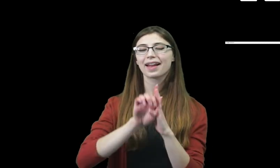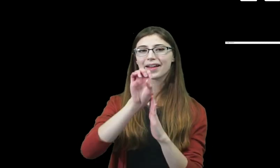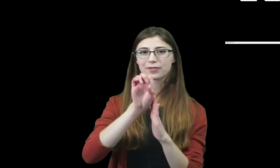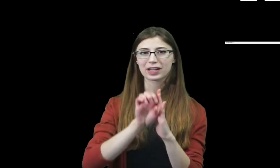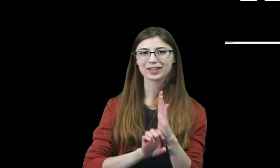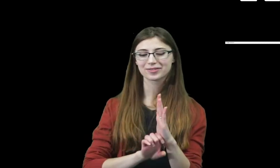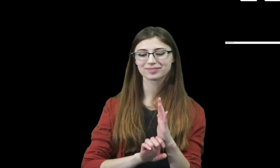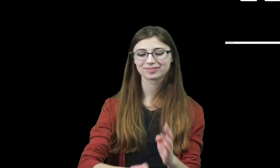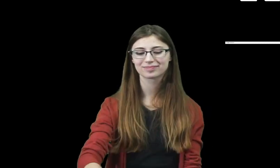Elevator.